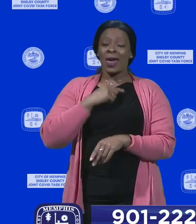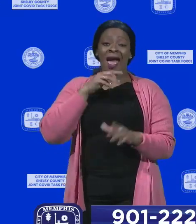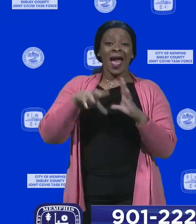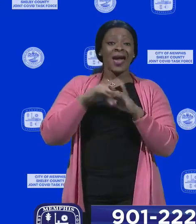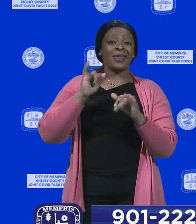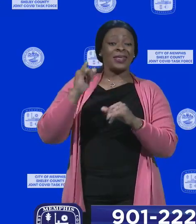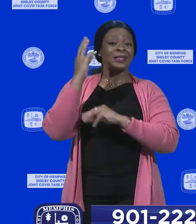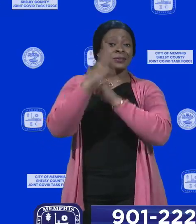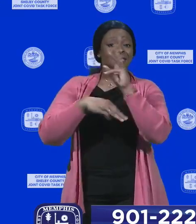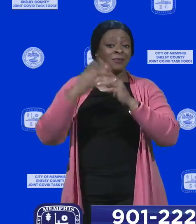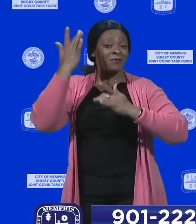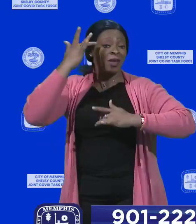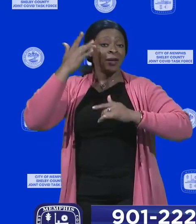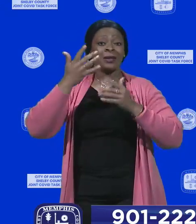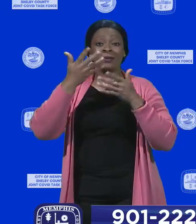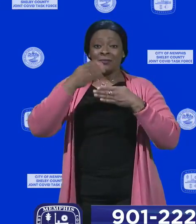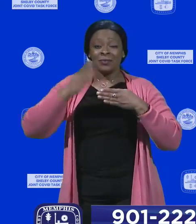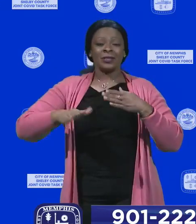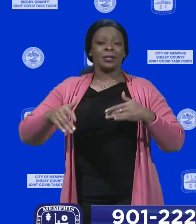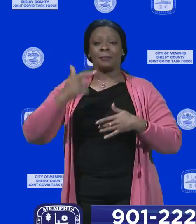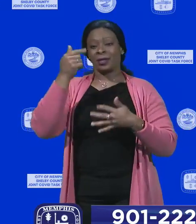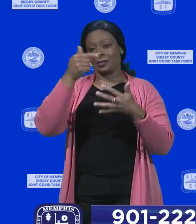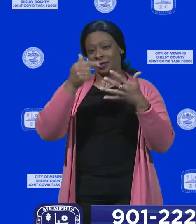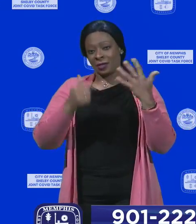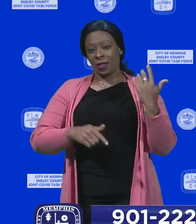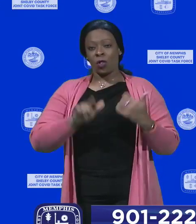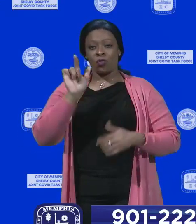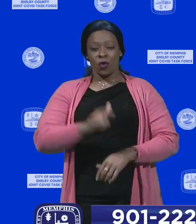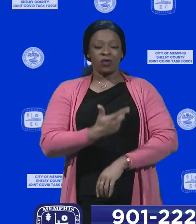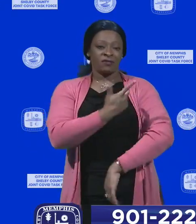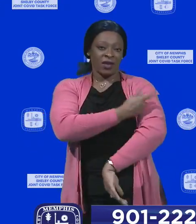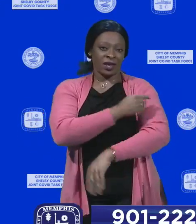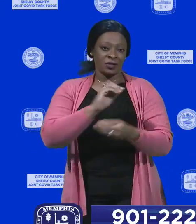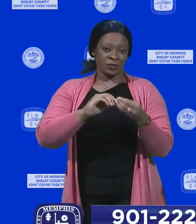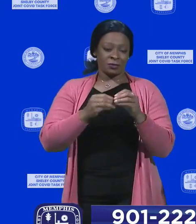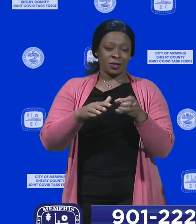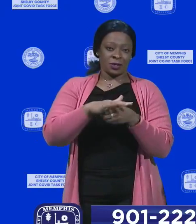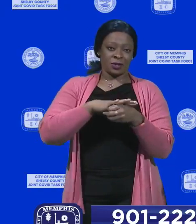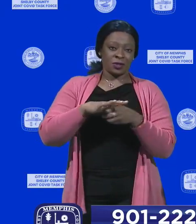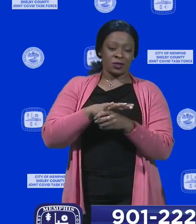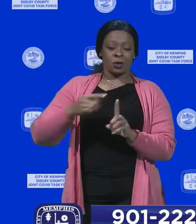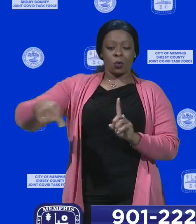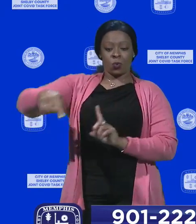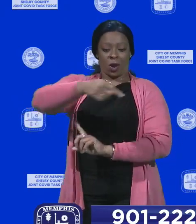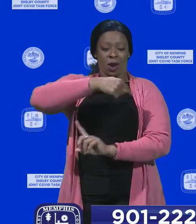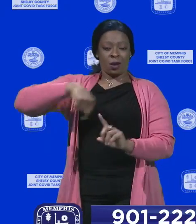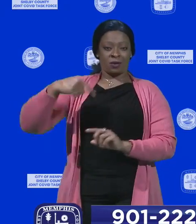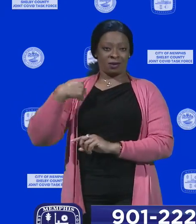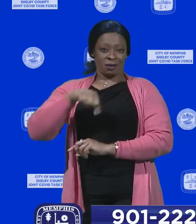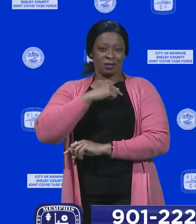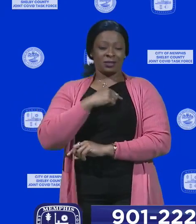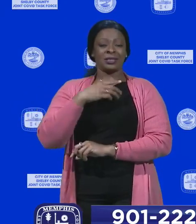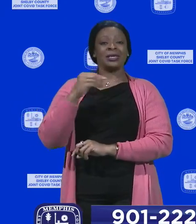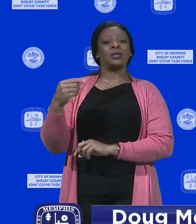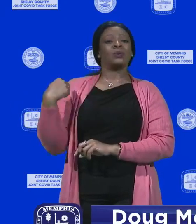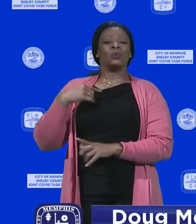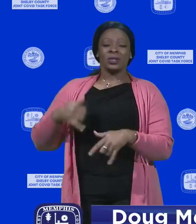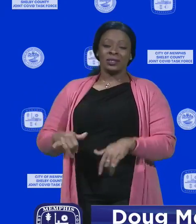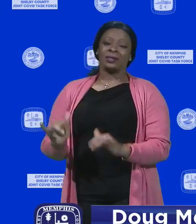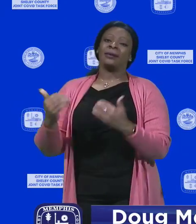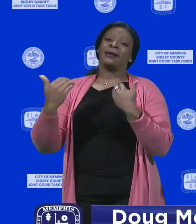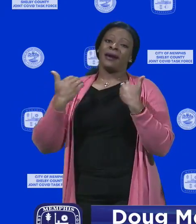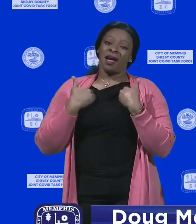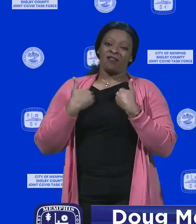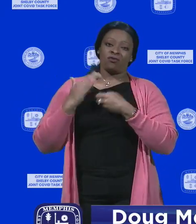this because of some of those factors, a low vaccination rate in the areas around us, and the fact that we still have